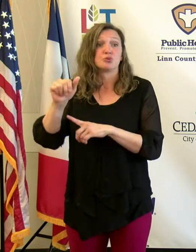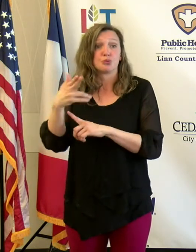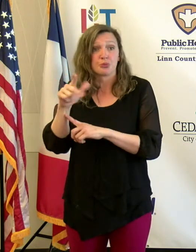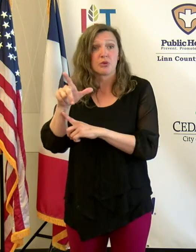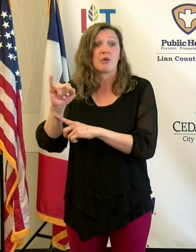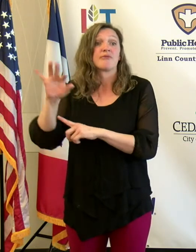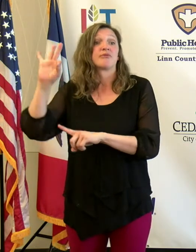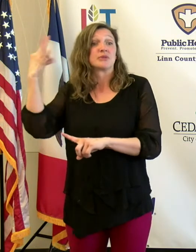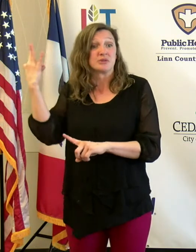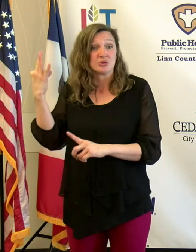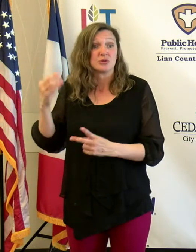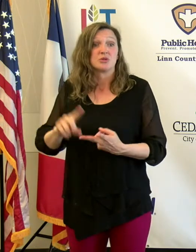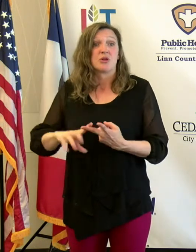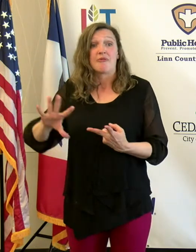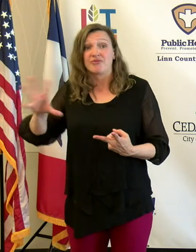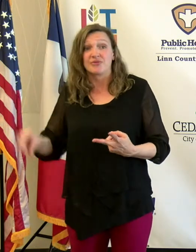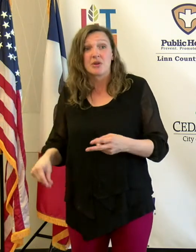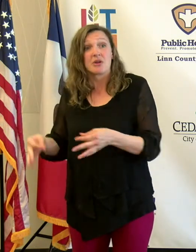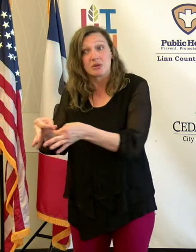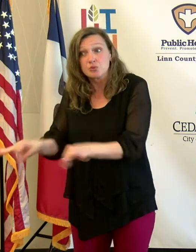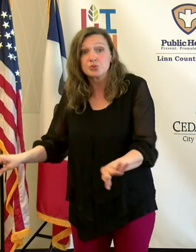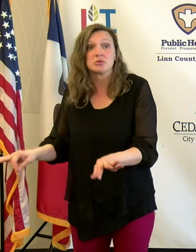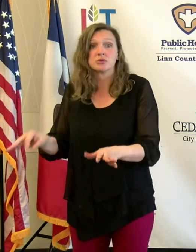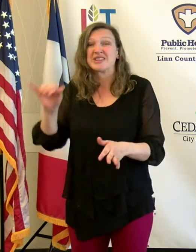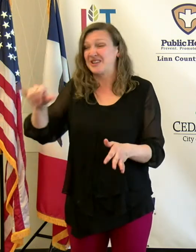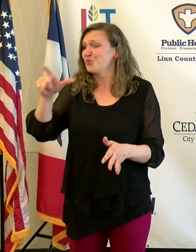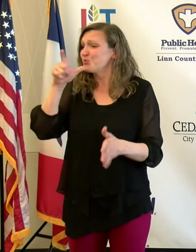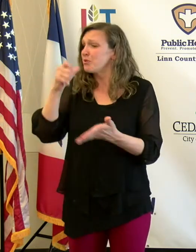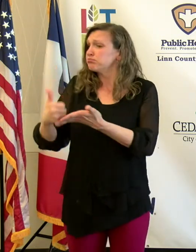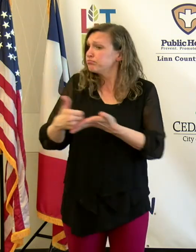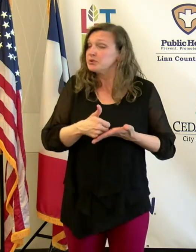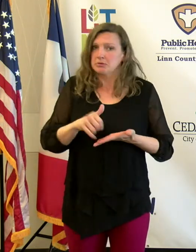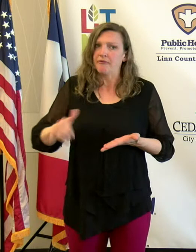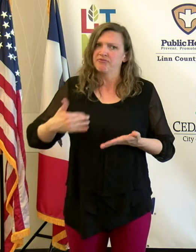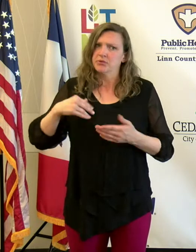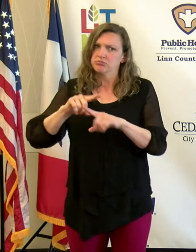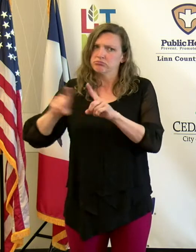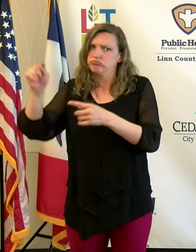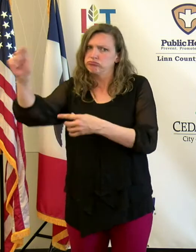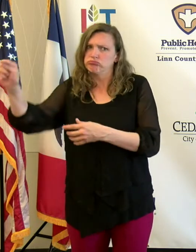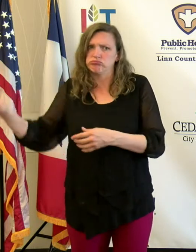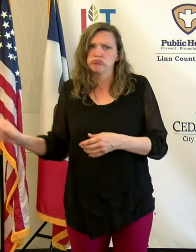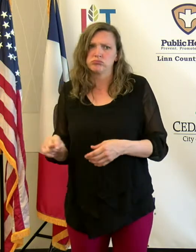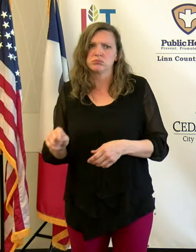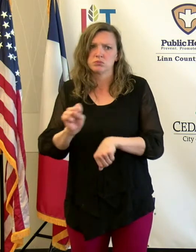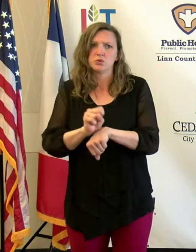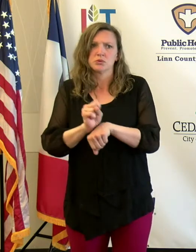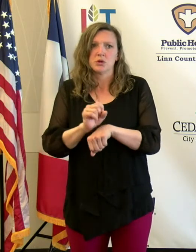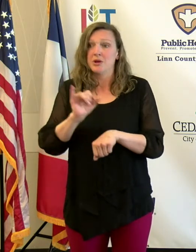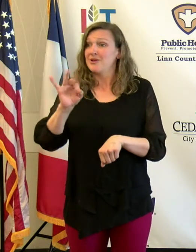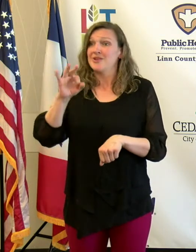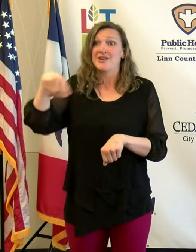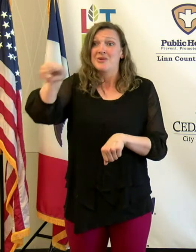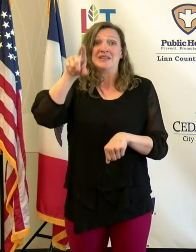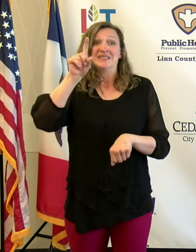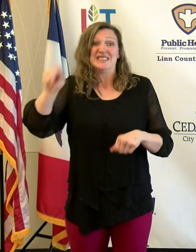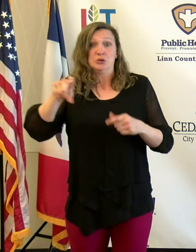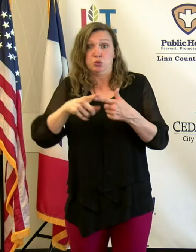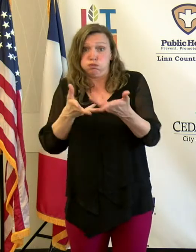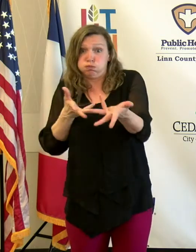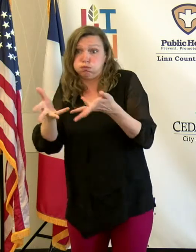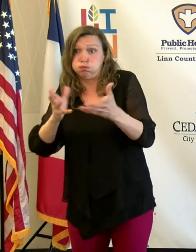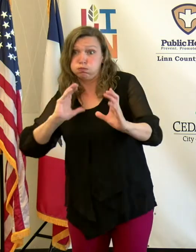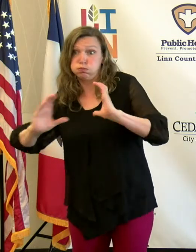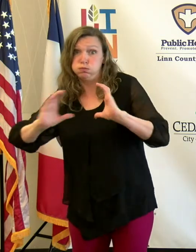Kenya-Rwanda, and other languages. So we do have people on staff that can help with translation if needed for our residents that do not speak English